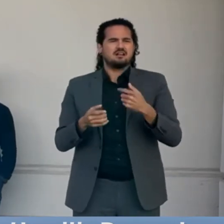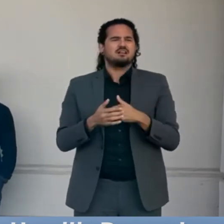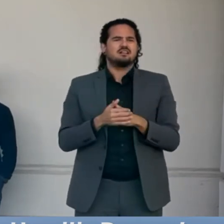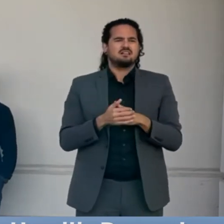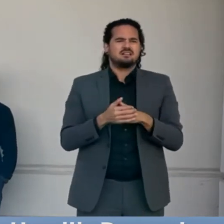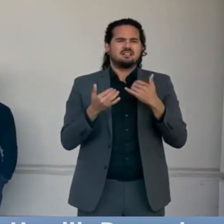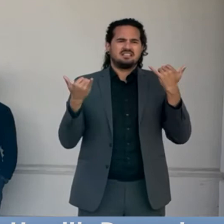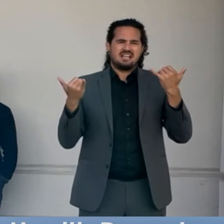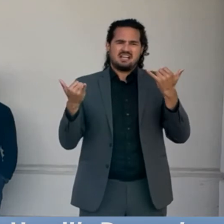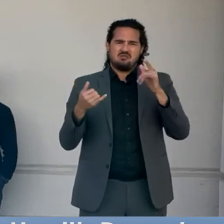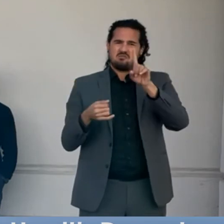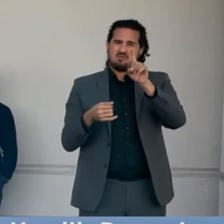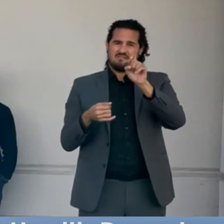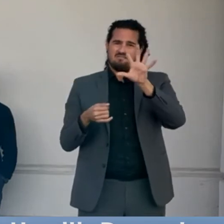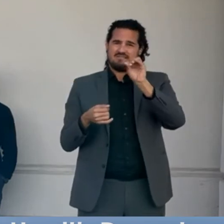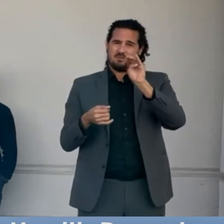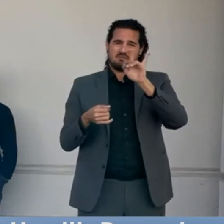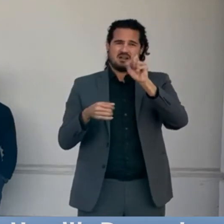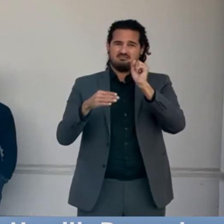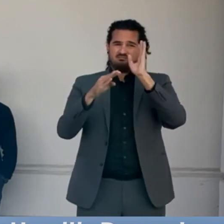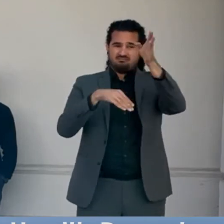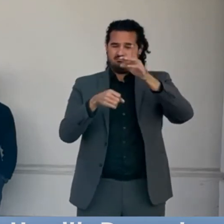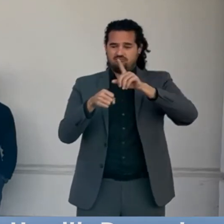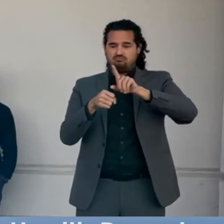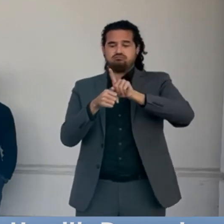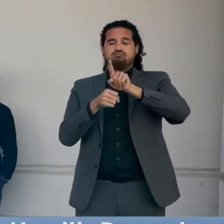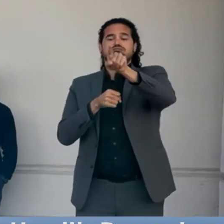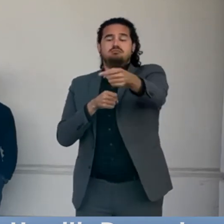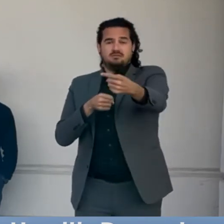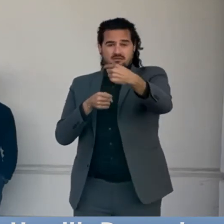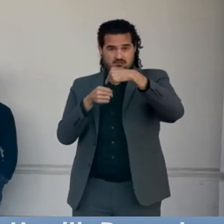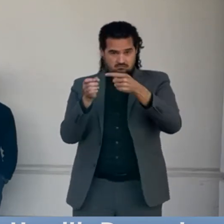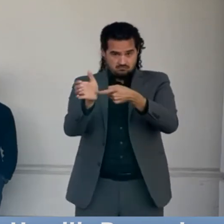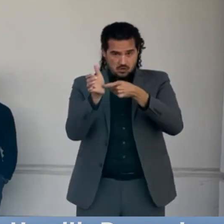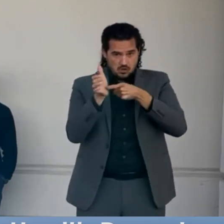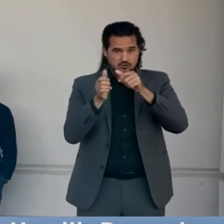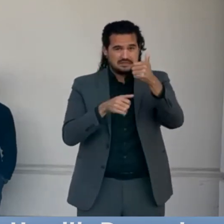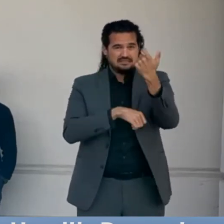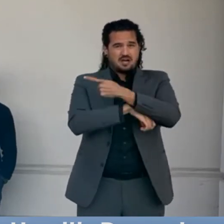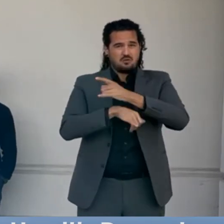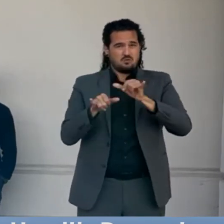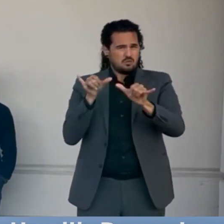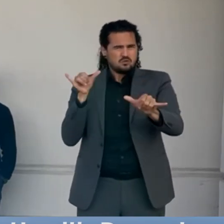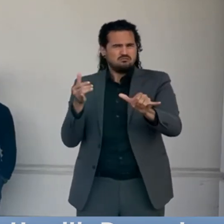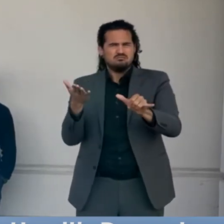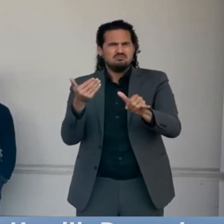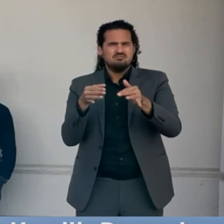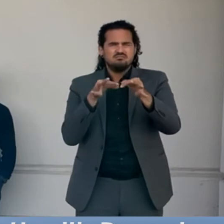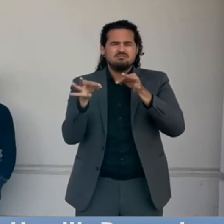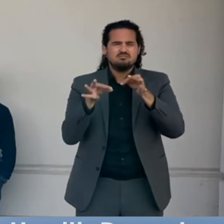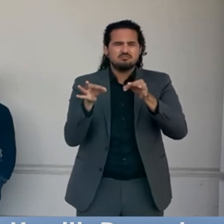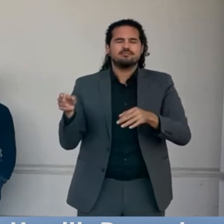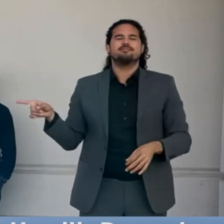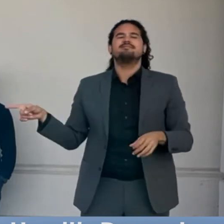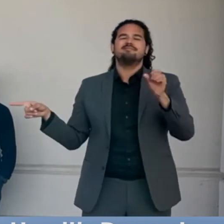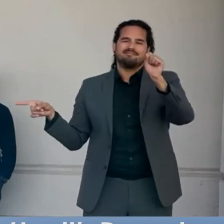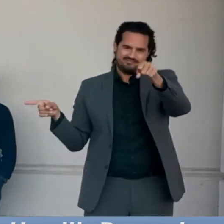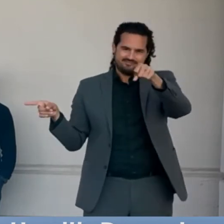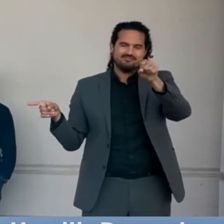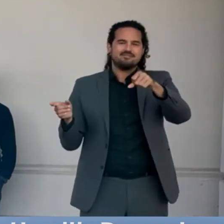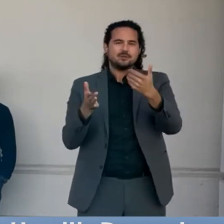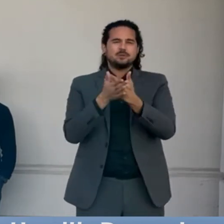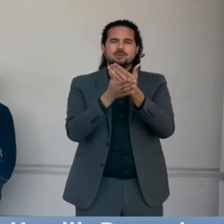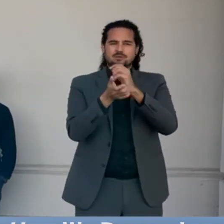now? I'll answer your second question first. Yes, this new change in quarantine guidance applies to both people who are quarantining because they